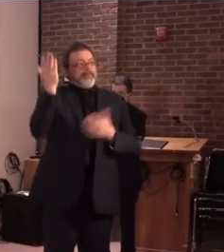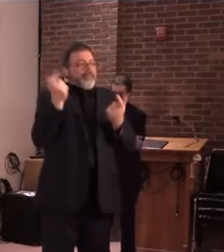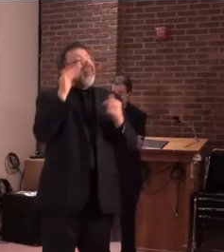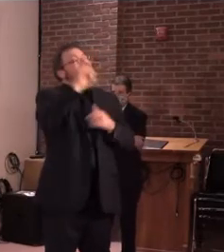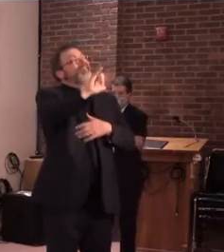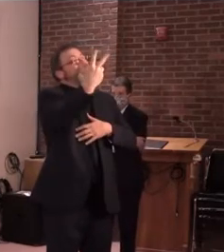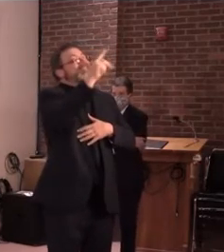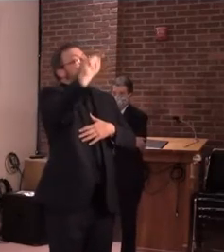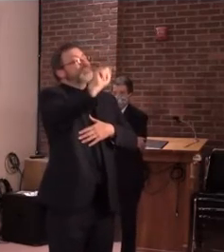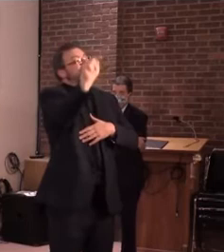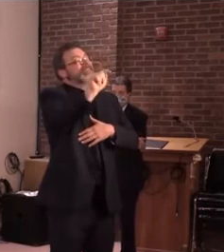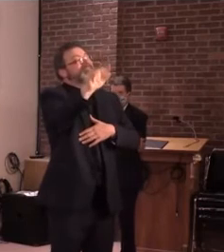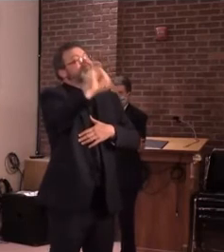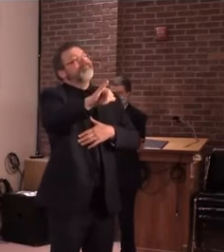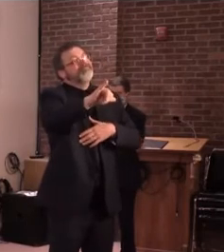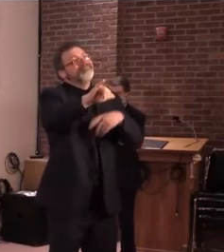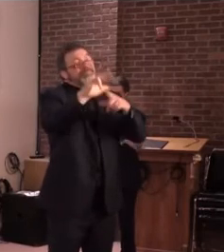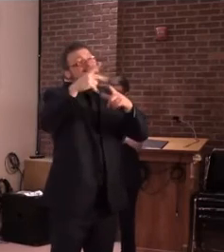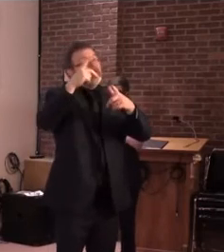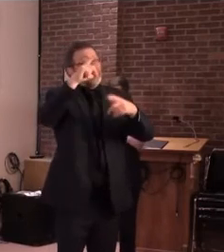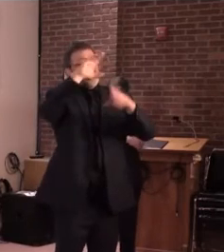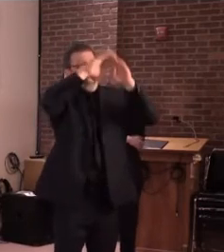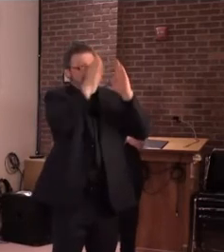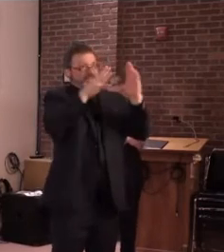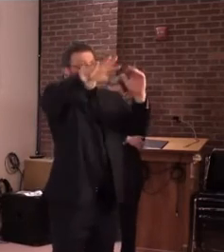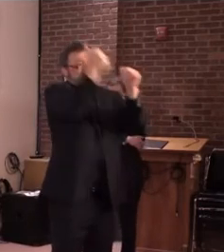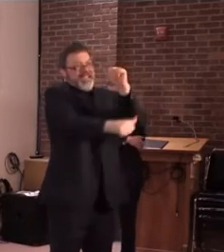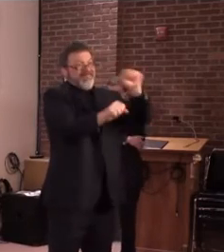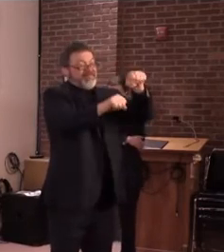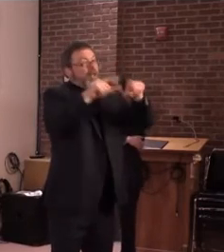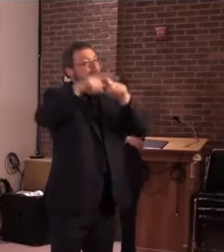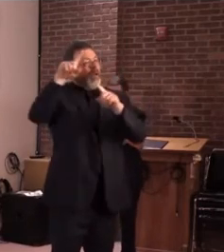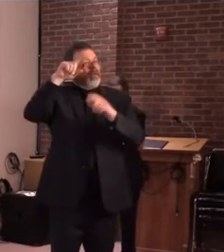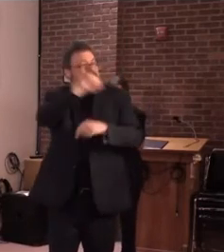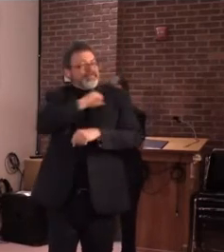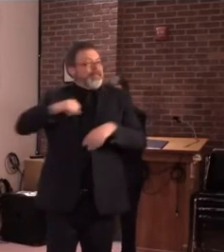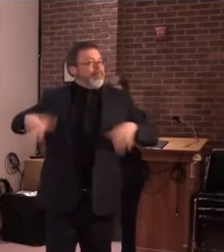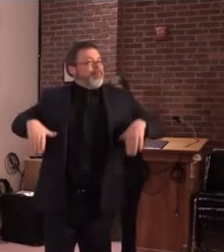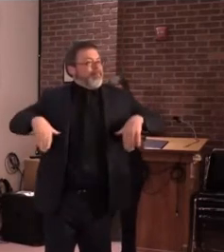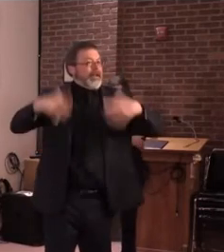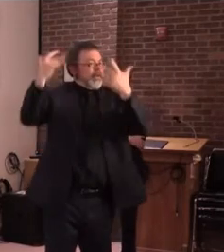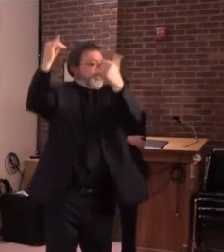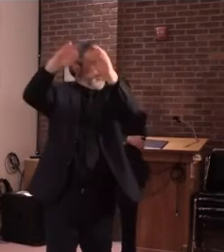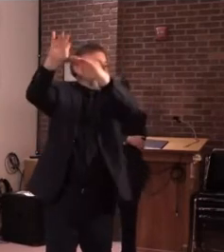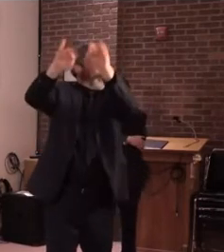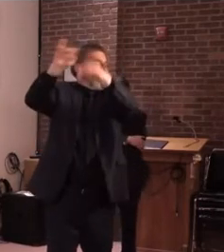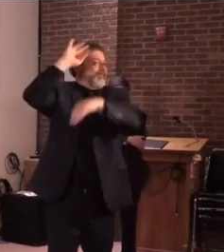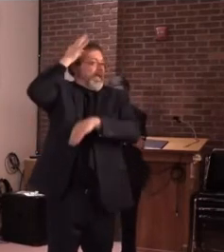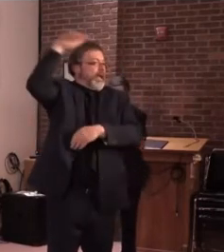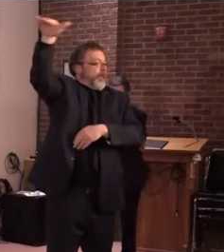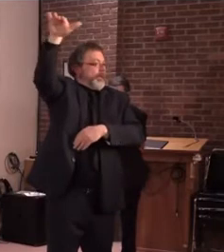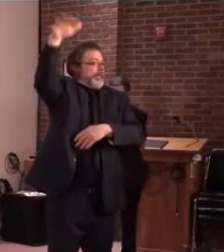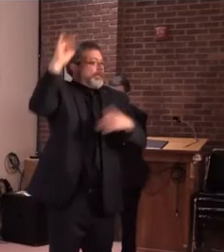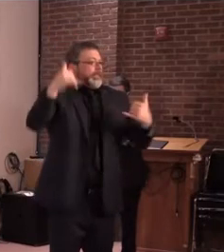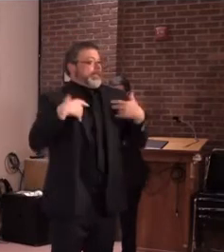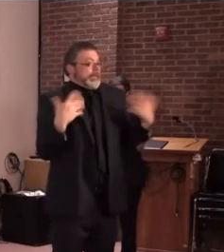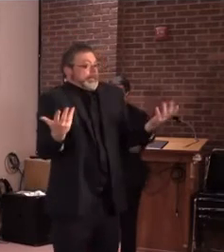so we'll know a lot more during this next three months, to determine what needs to be done from